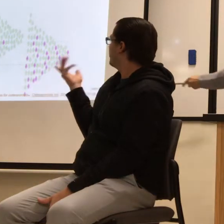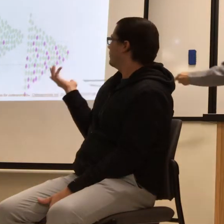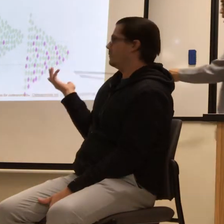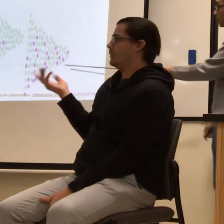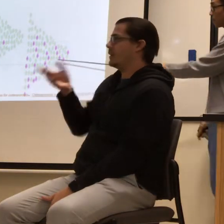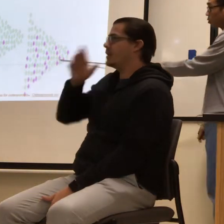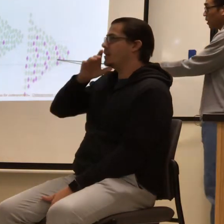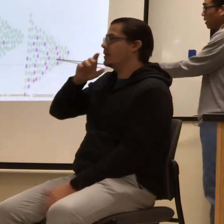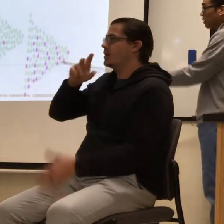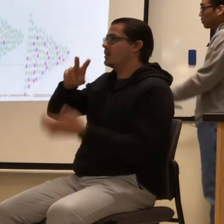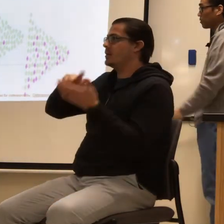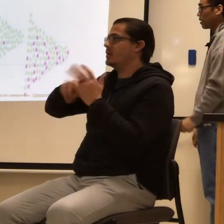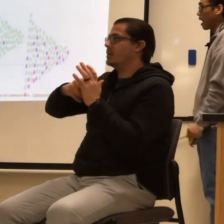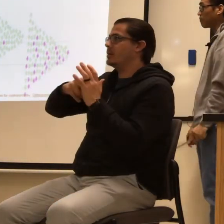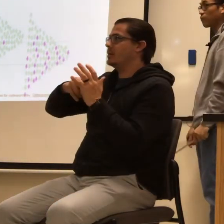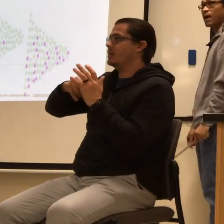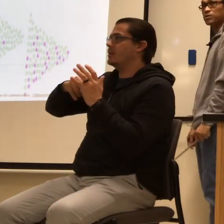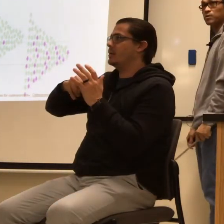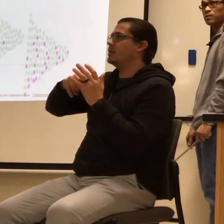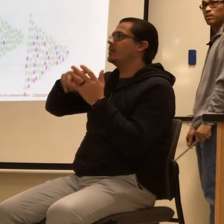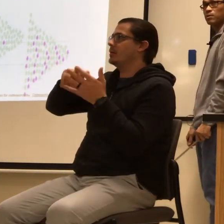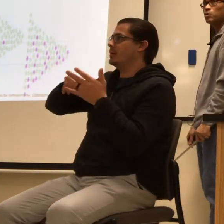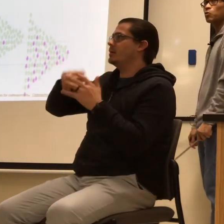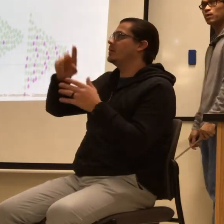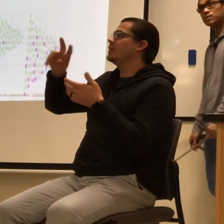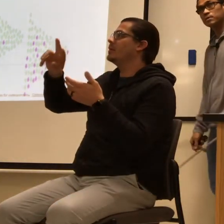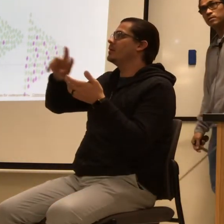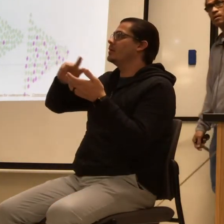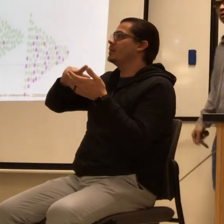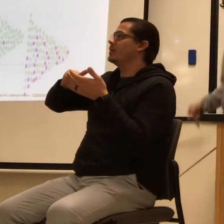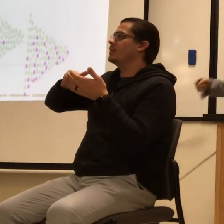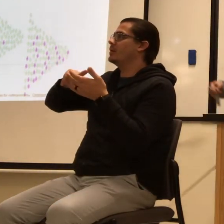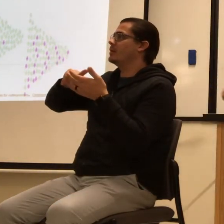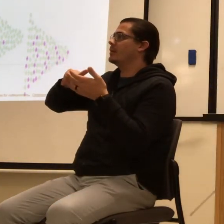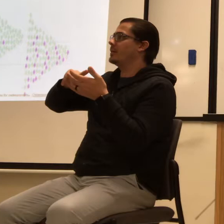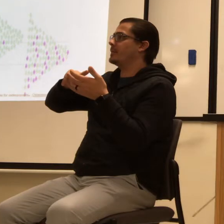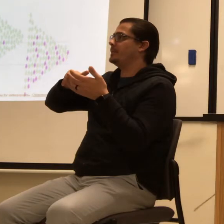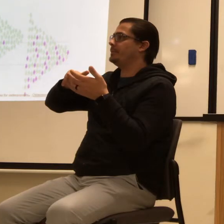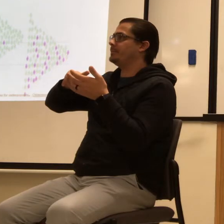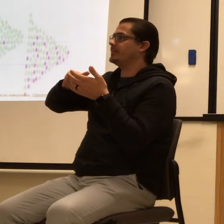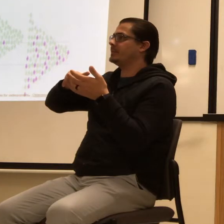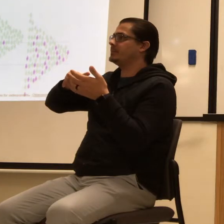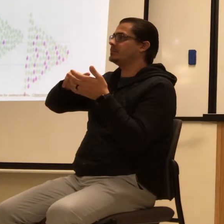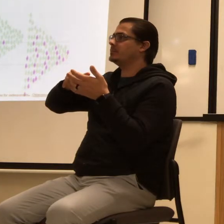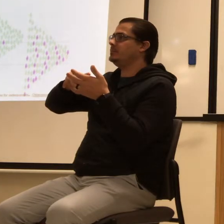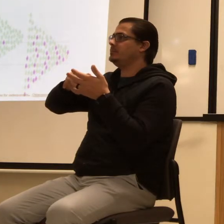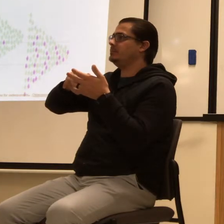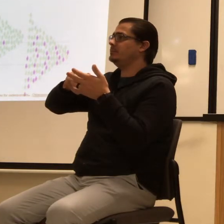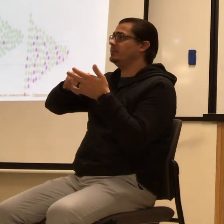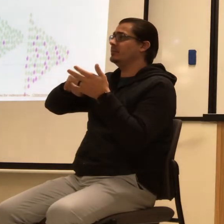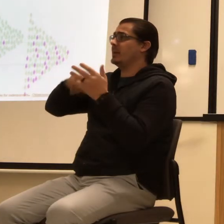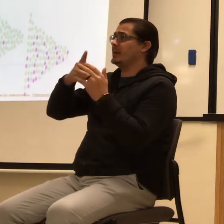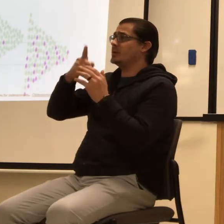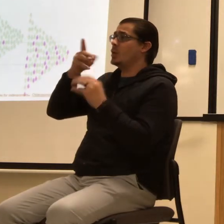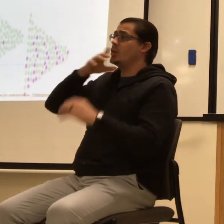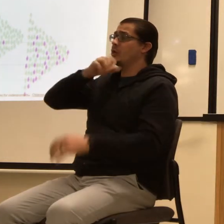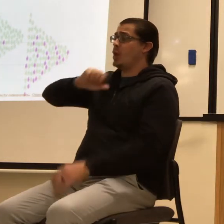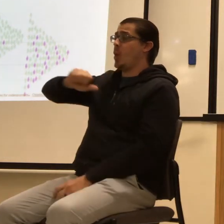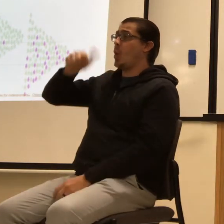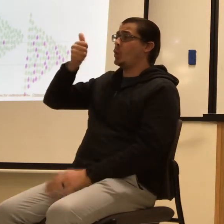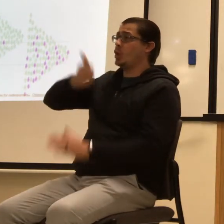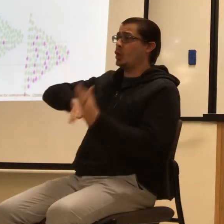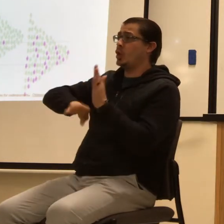the older you get, the more likely you're going to have a fracture. So your risk increases with age. Okay, that's